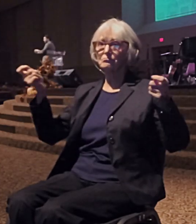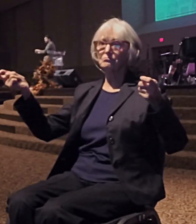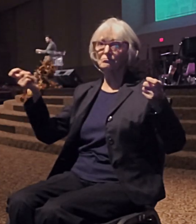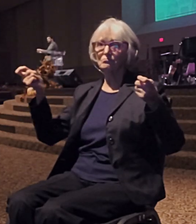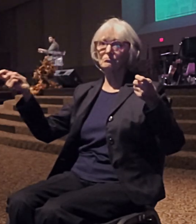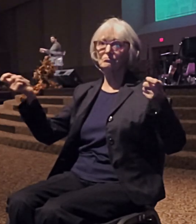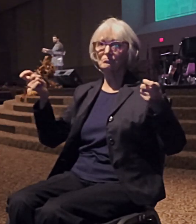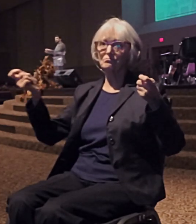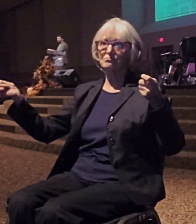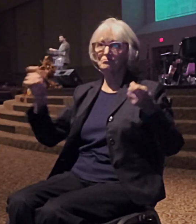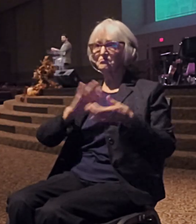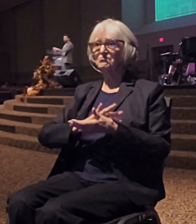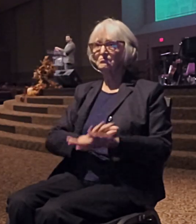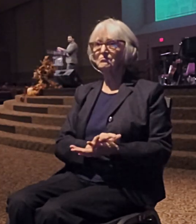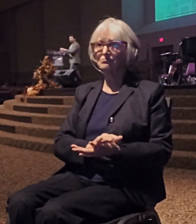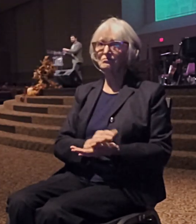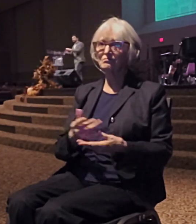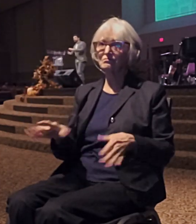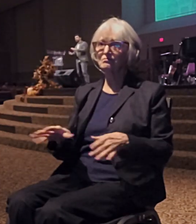Easily squashed.